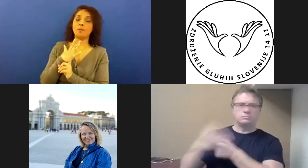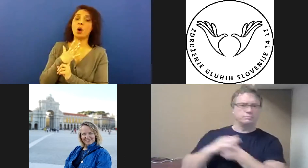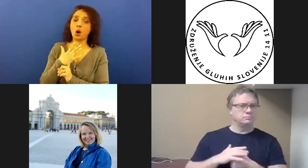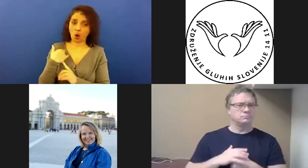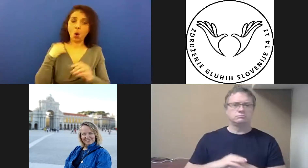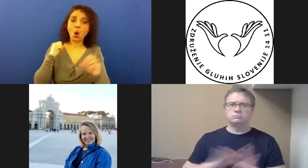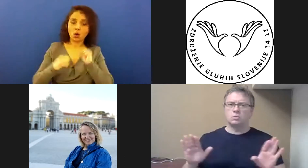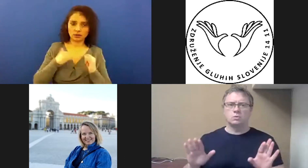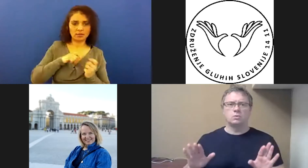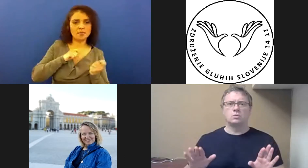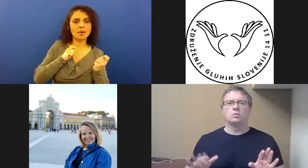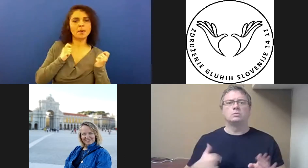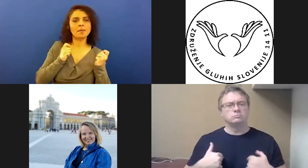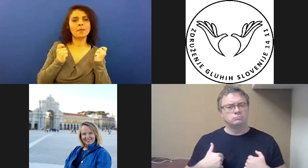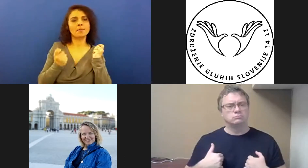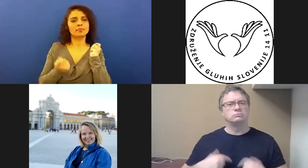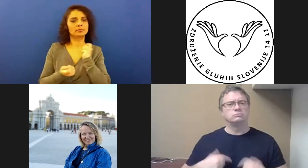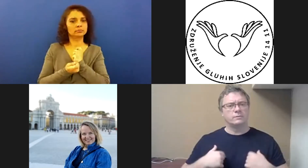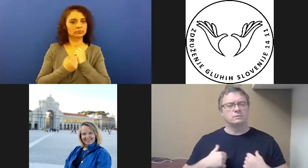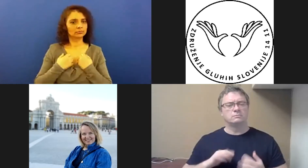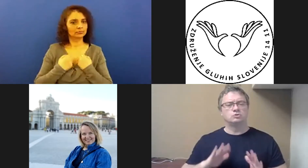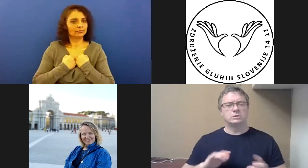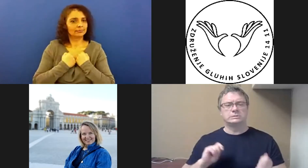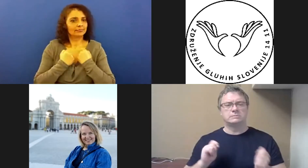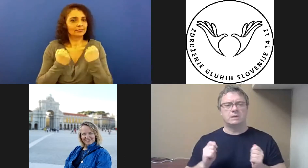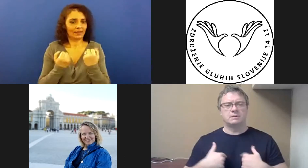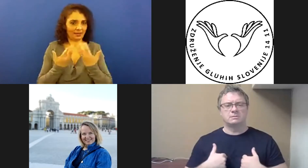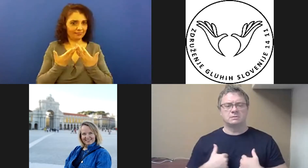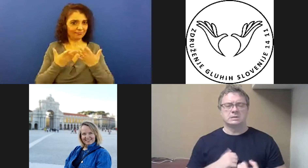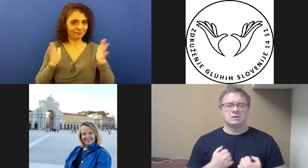women has been throughout history.